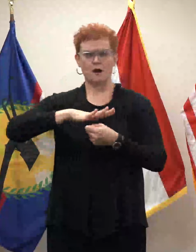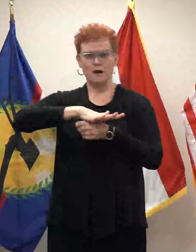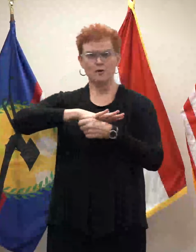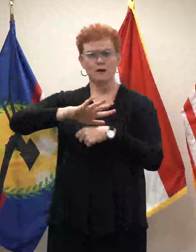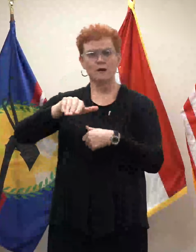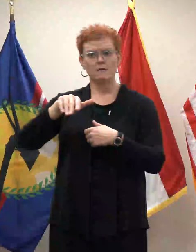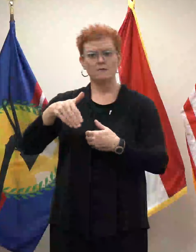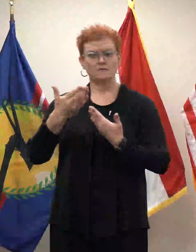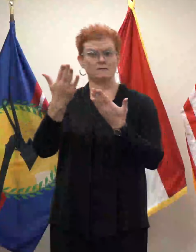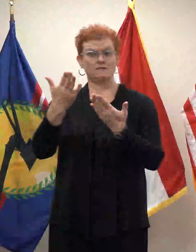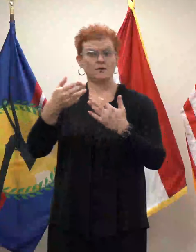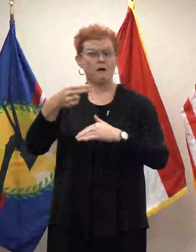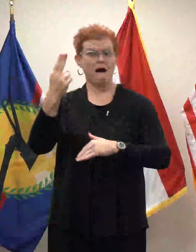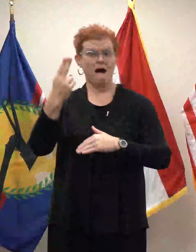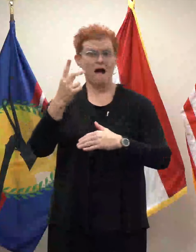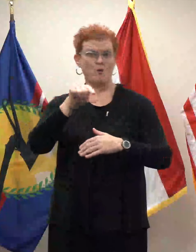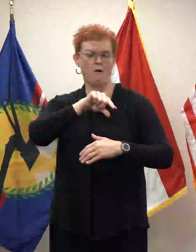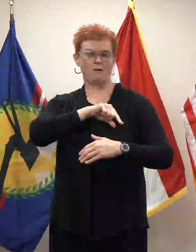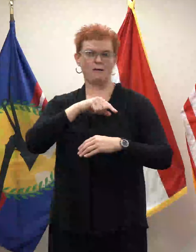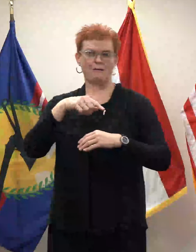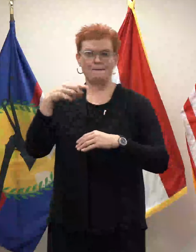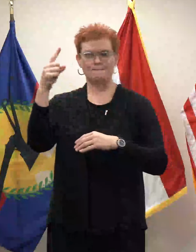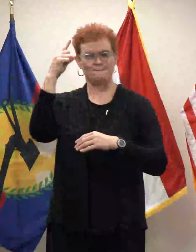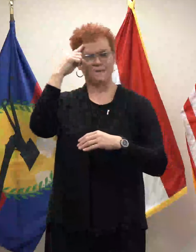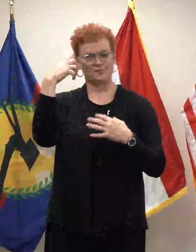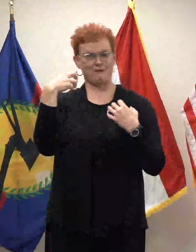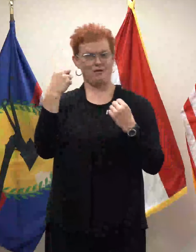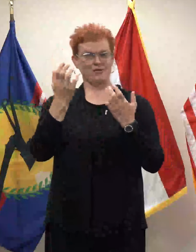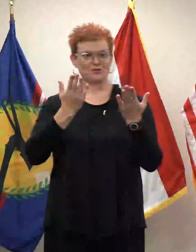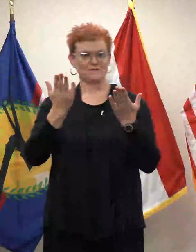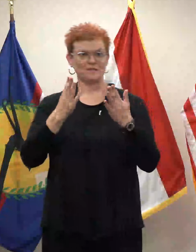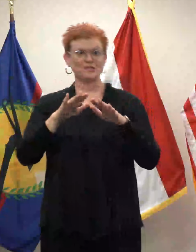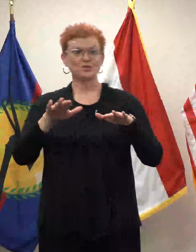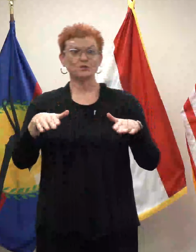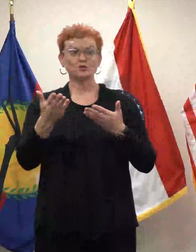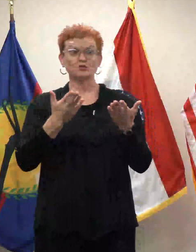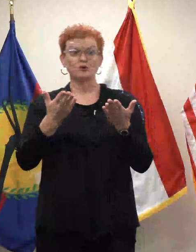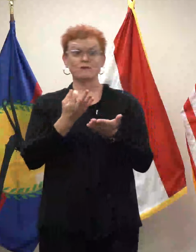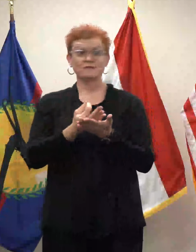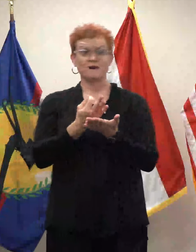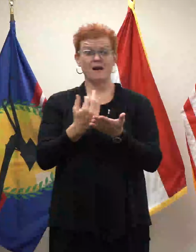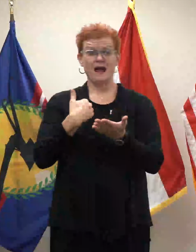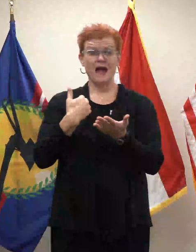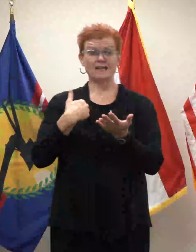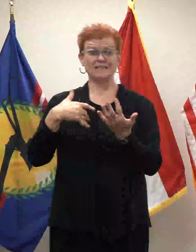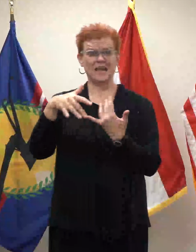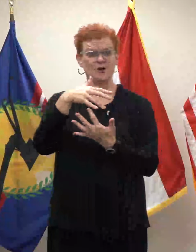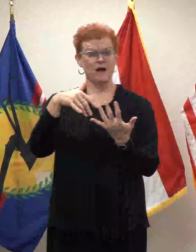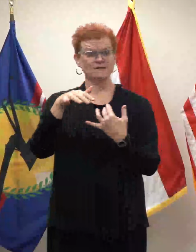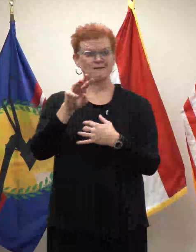deliver high-quality mental and behavioral health services. The Children's Service Fund offers an interactive map that allows